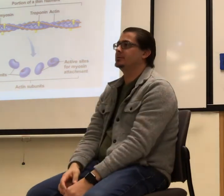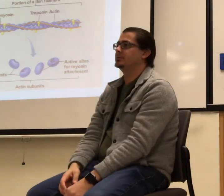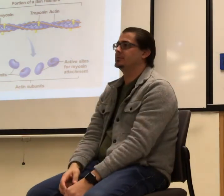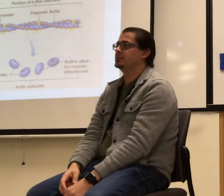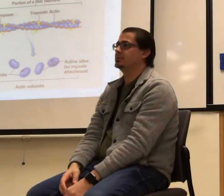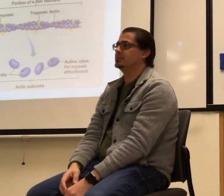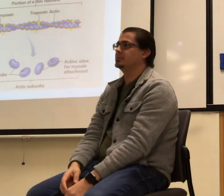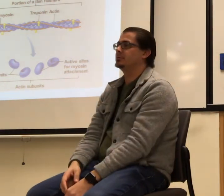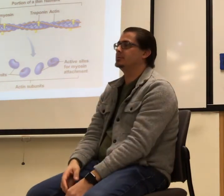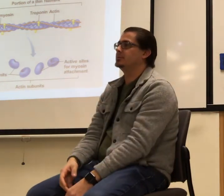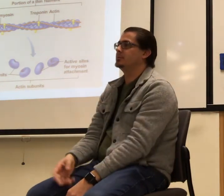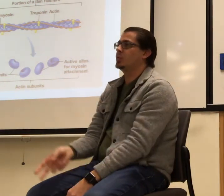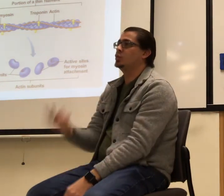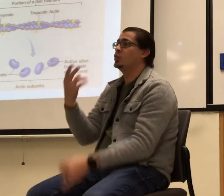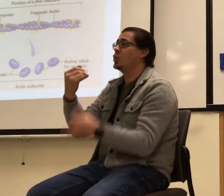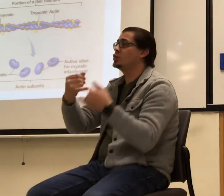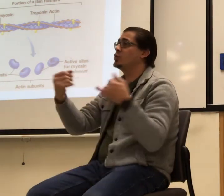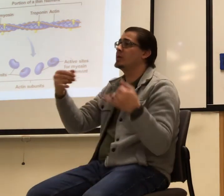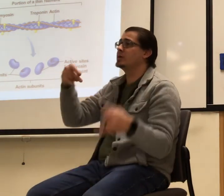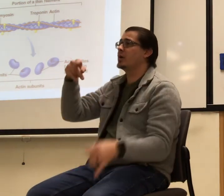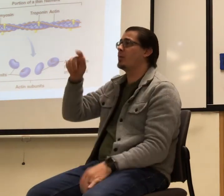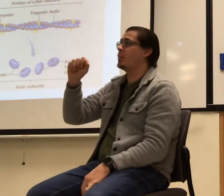two strings of pearls